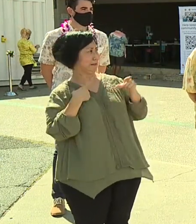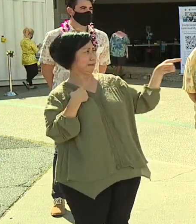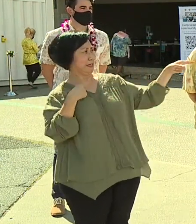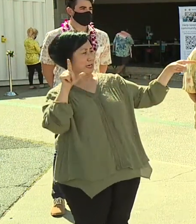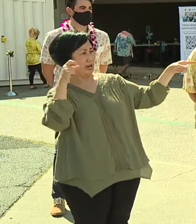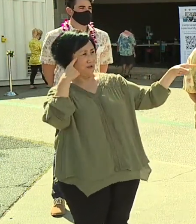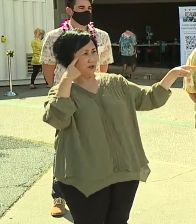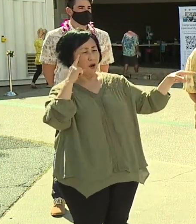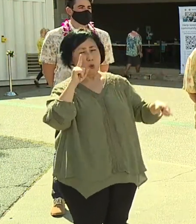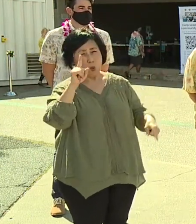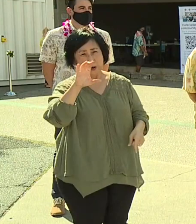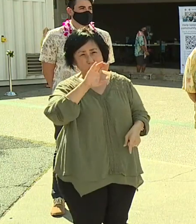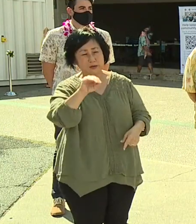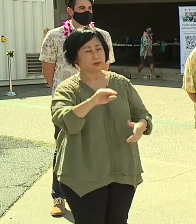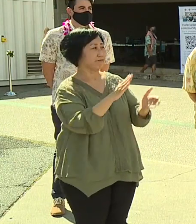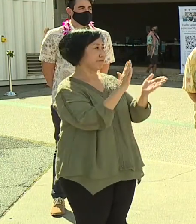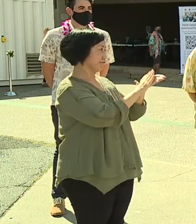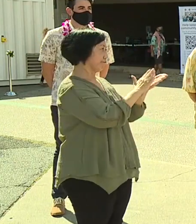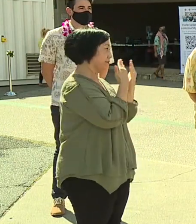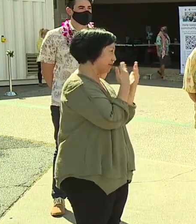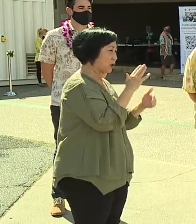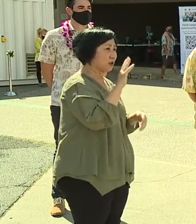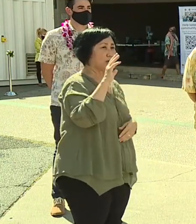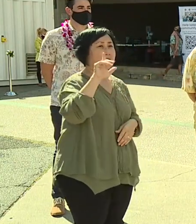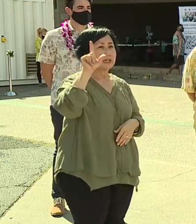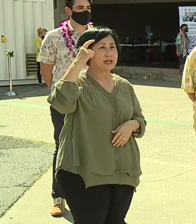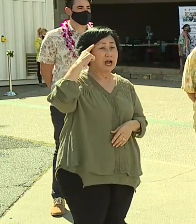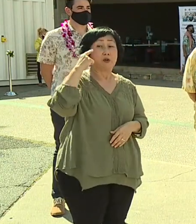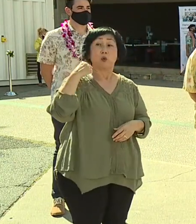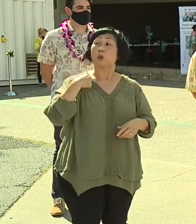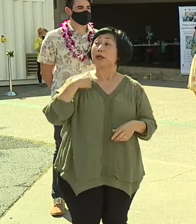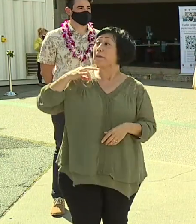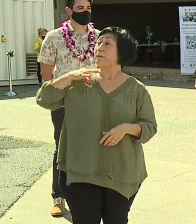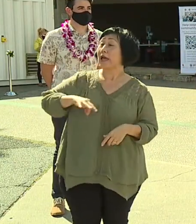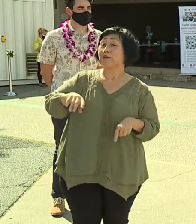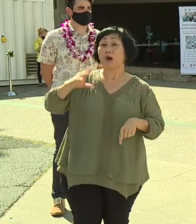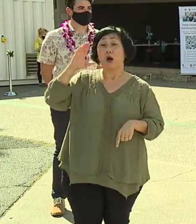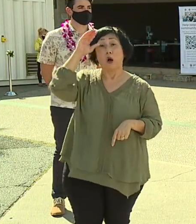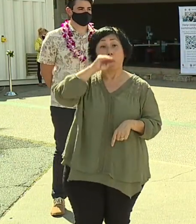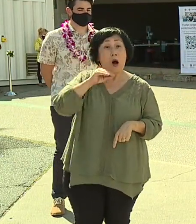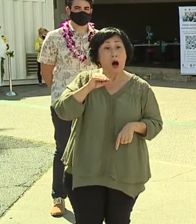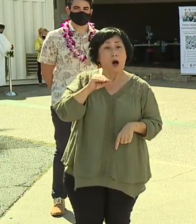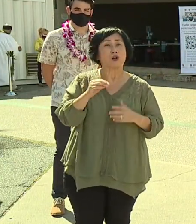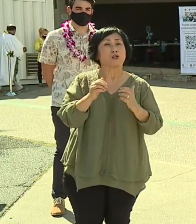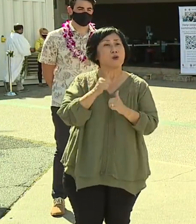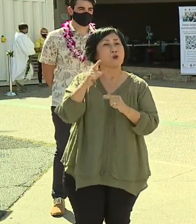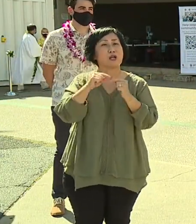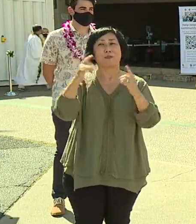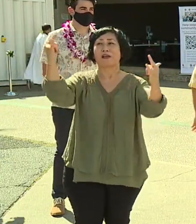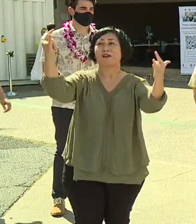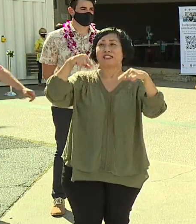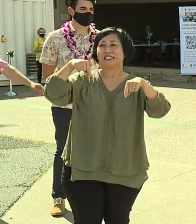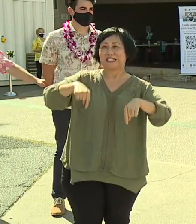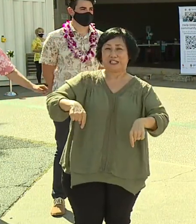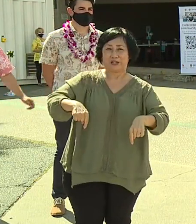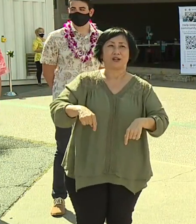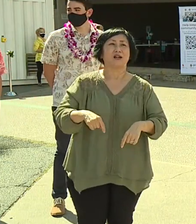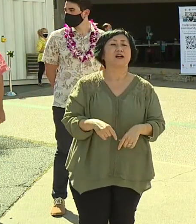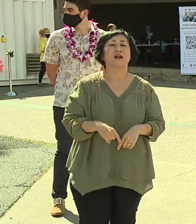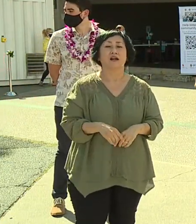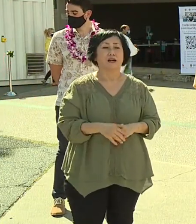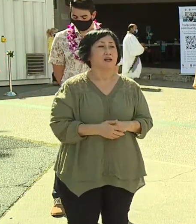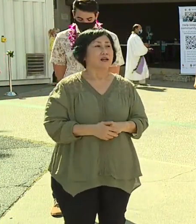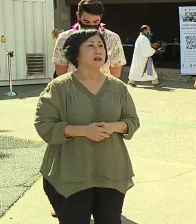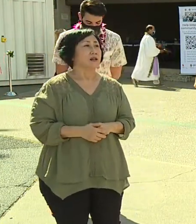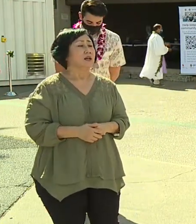of it, 100%, he did it all. We're the beneficiary on Oahu because most Japanese visitors come here. And I think you should add to the question,